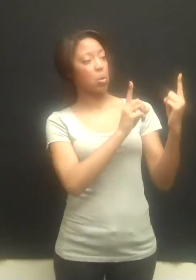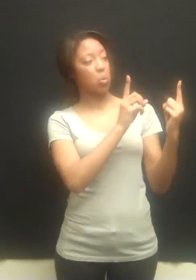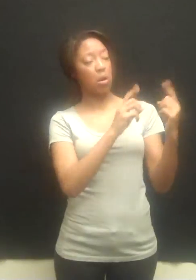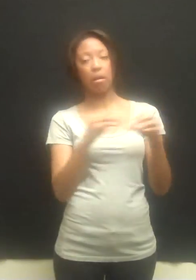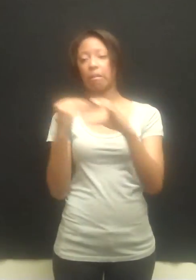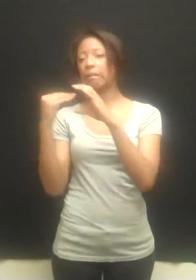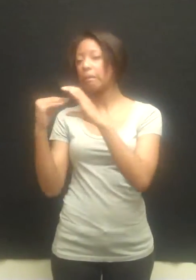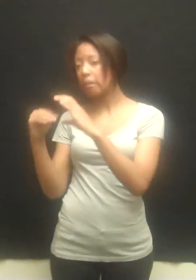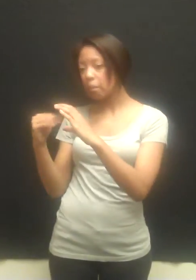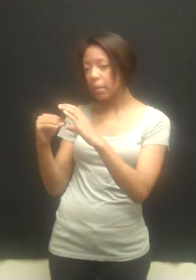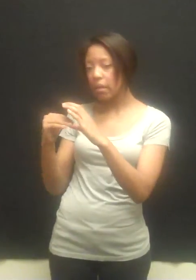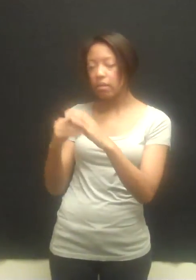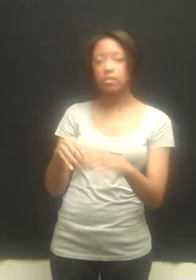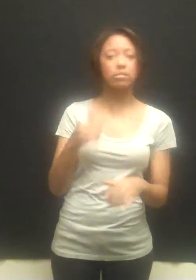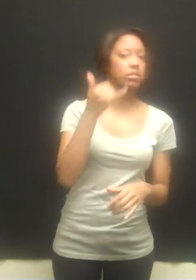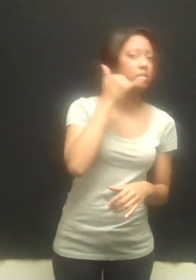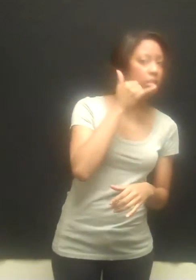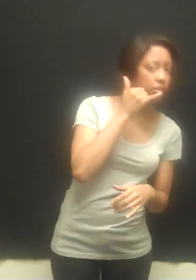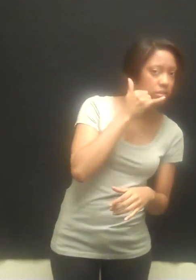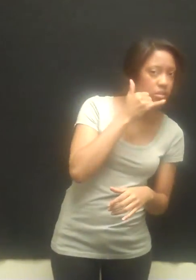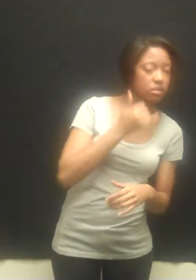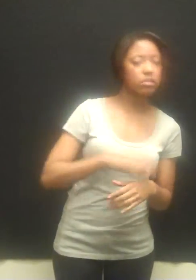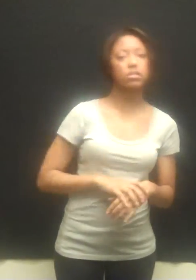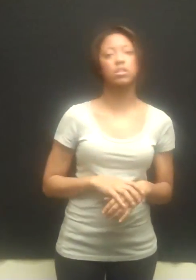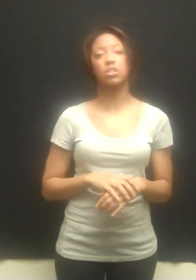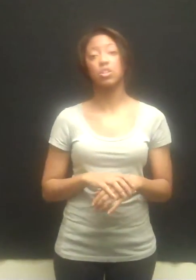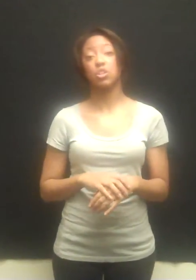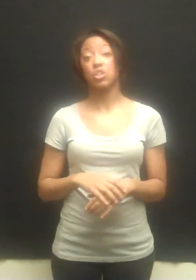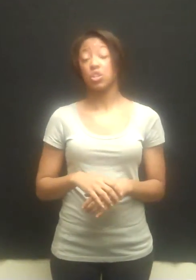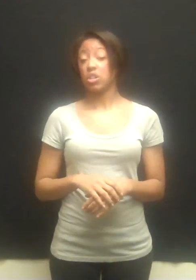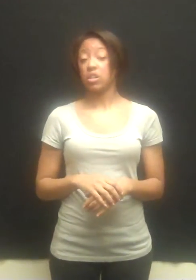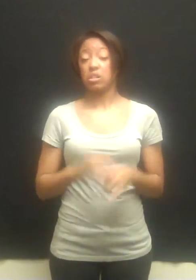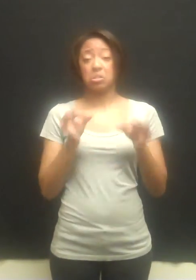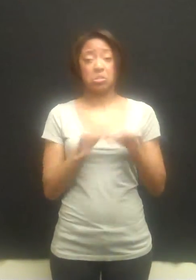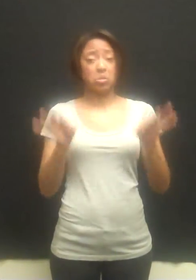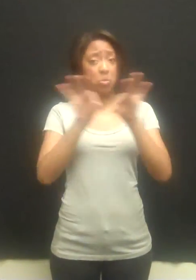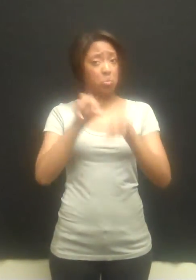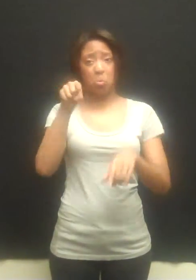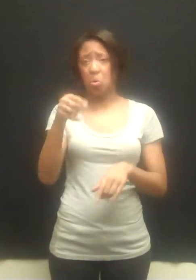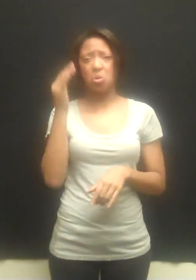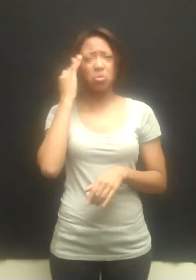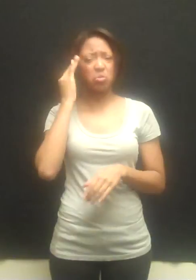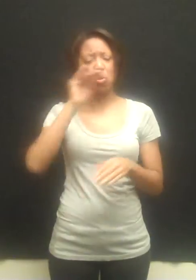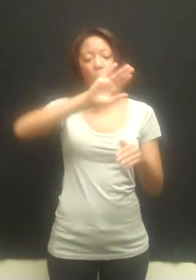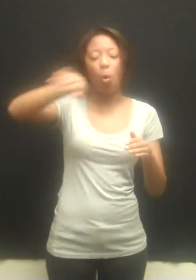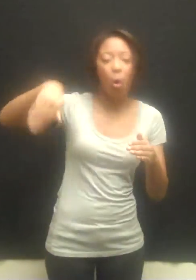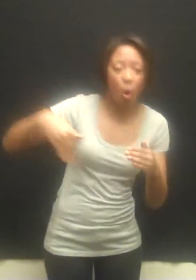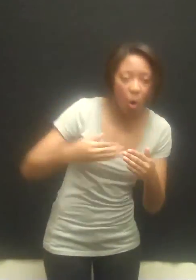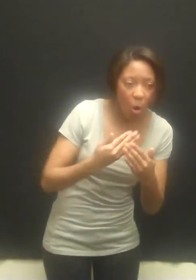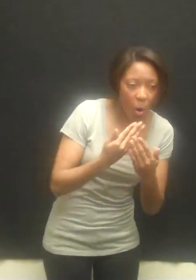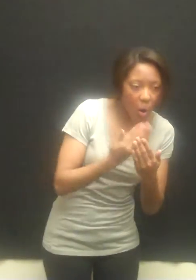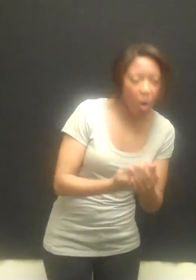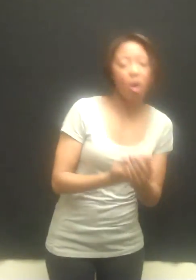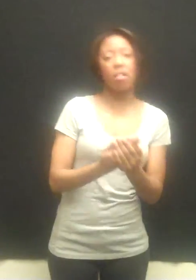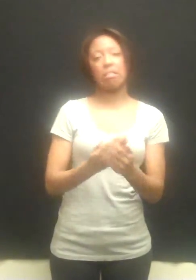of points need to be covered. And it's important that you know all of these in order to help you have a better rapport with the company.